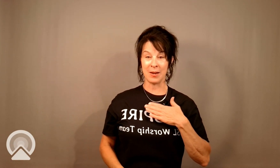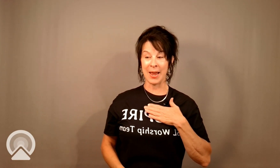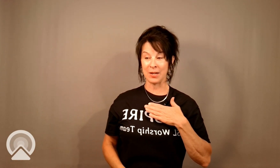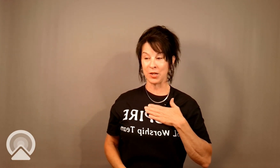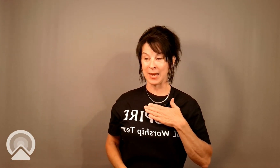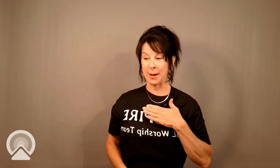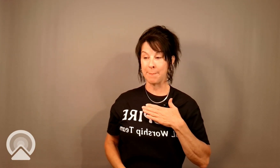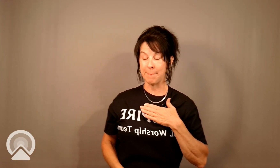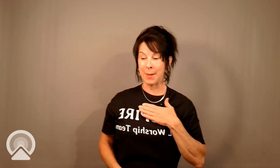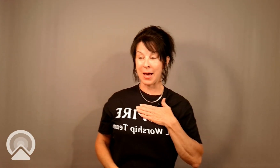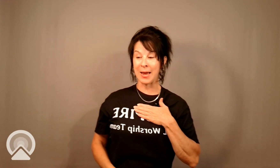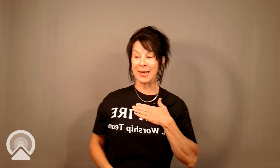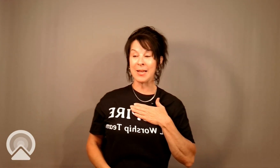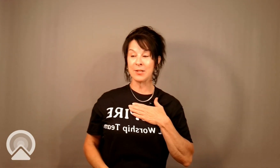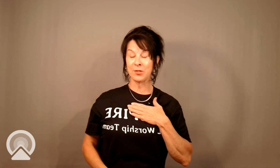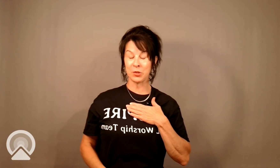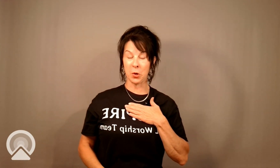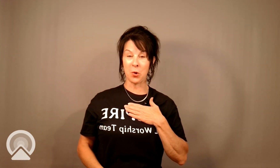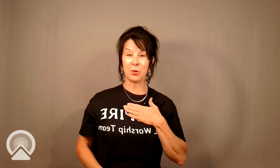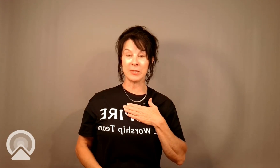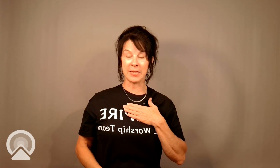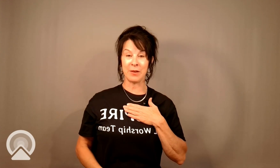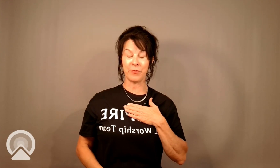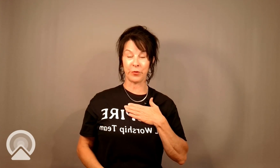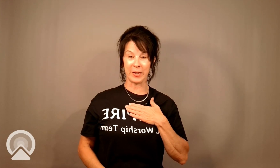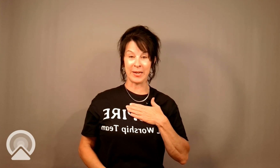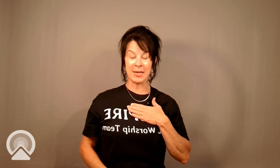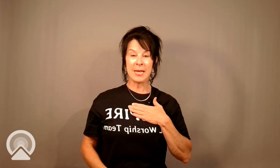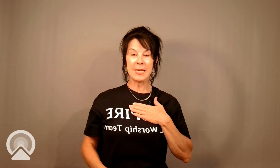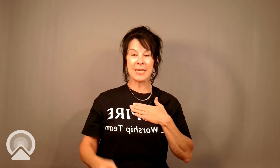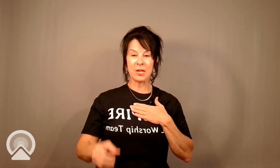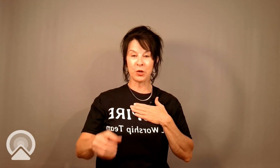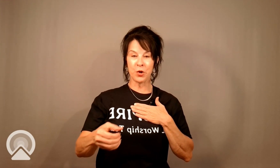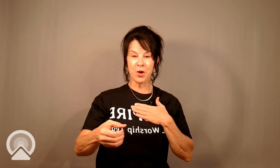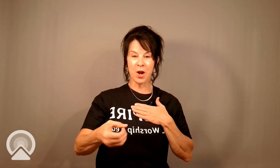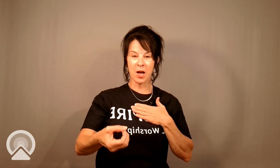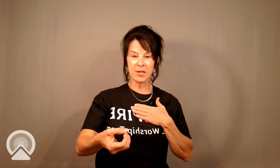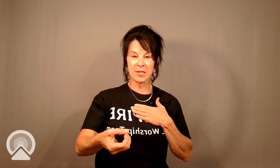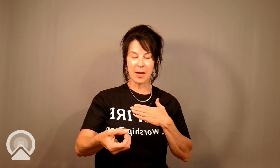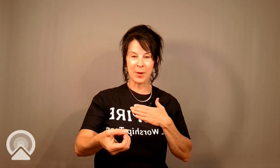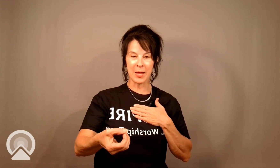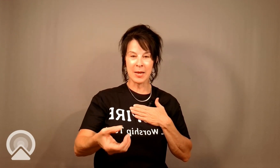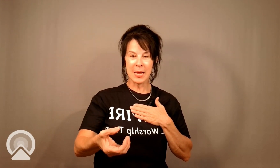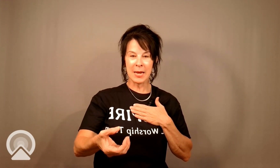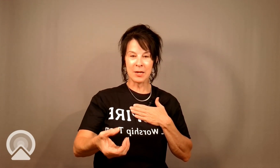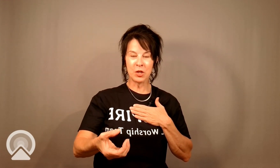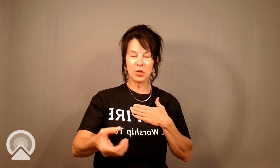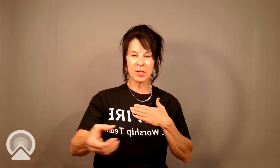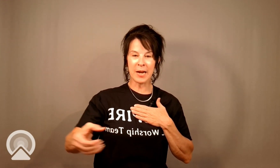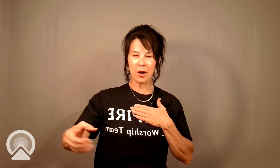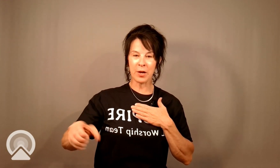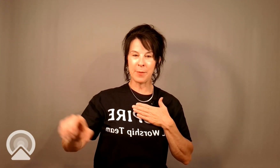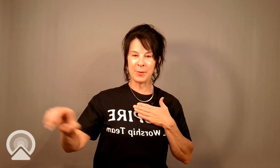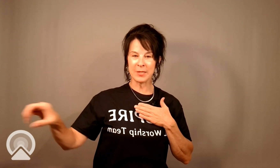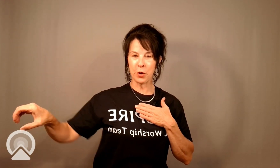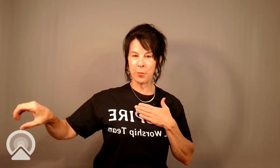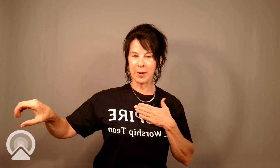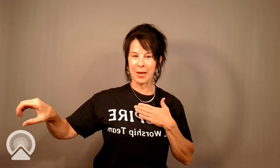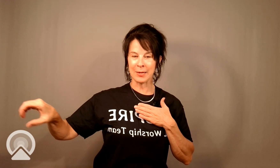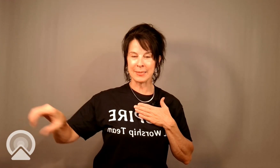action hand. My soul set free. Take your non-dominant, and usually our cup is open like a